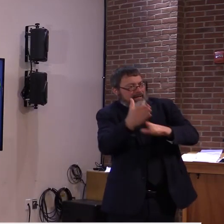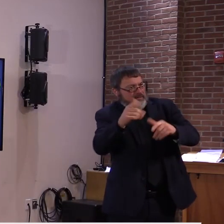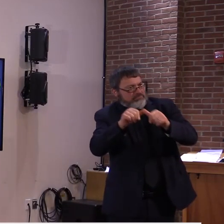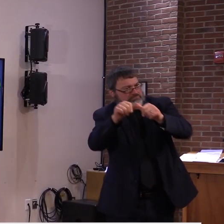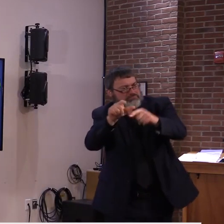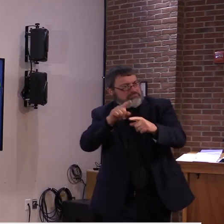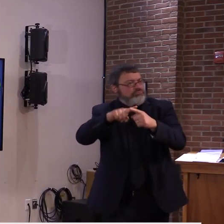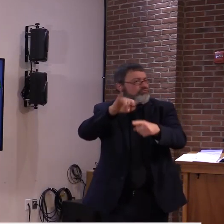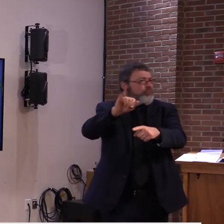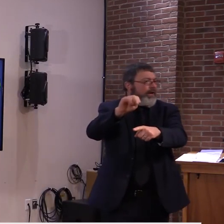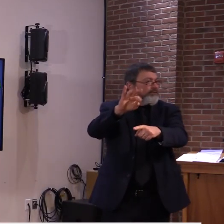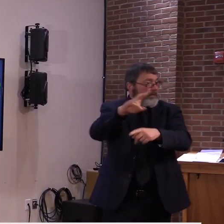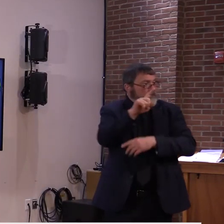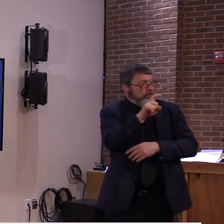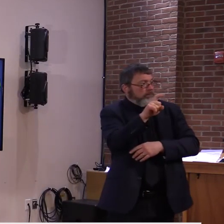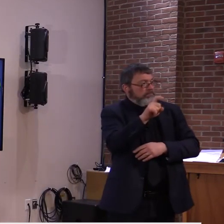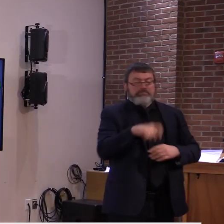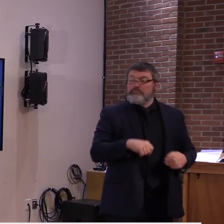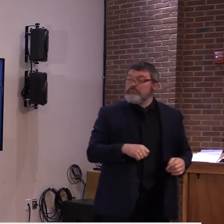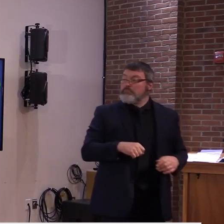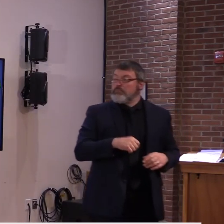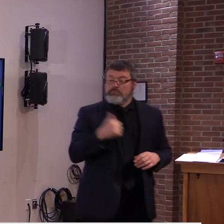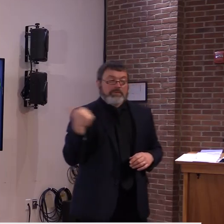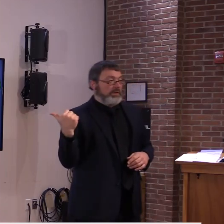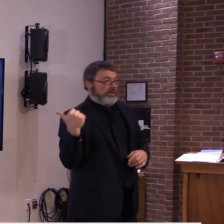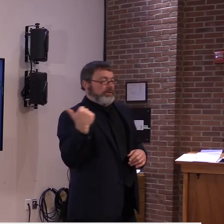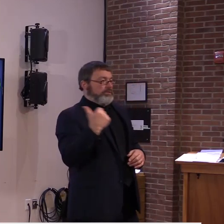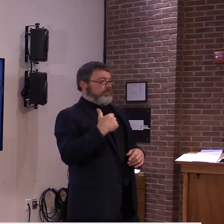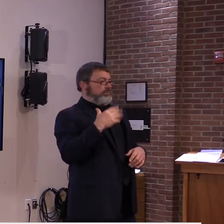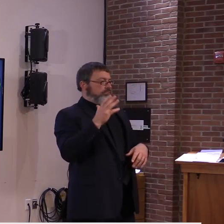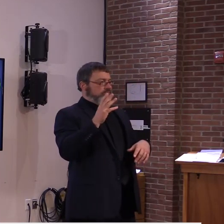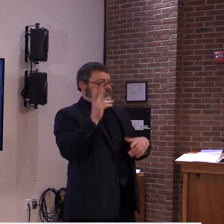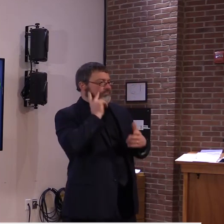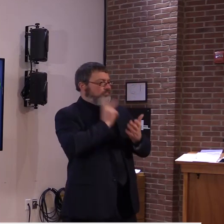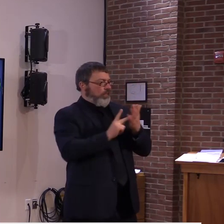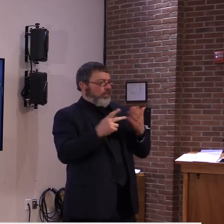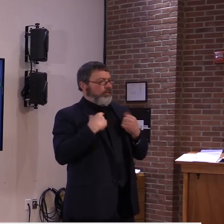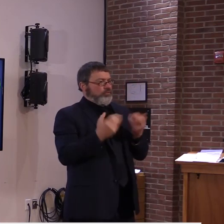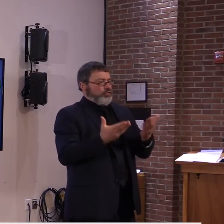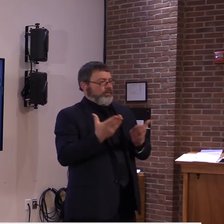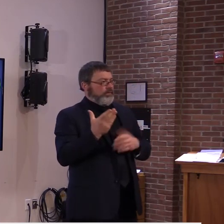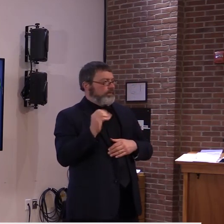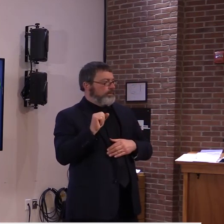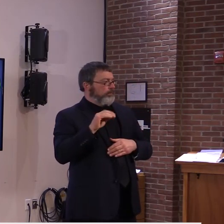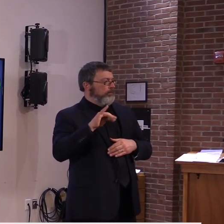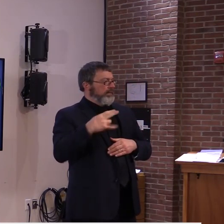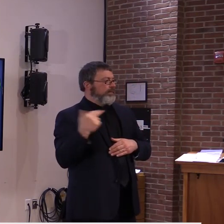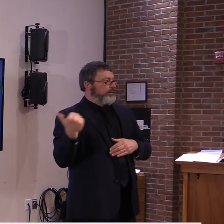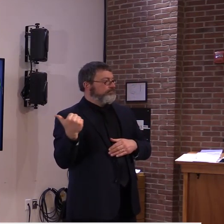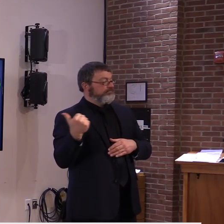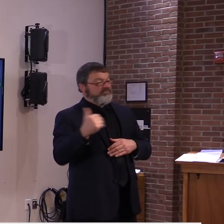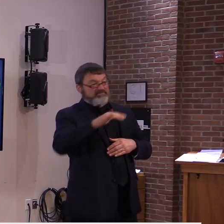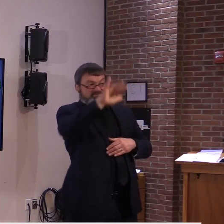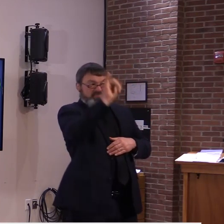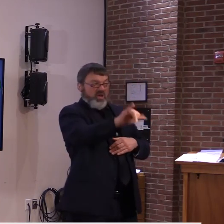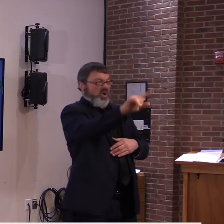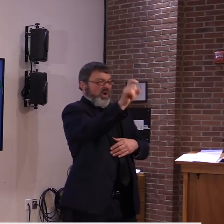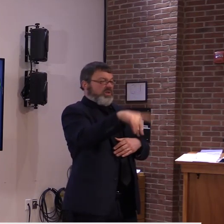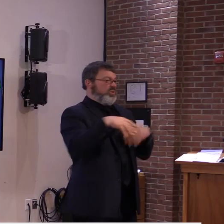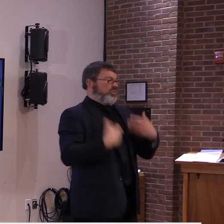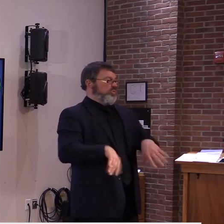year, is there any support for these hubs going beyond the new year?